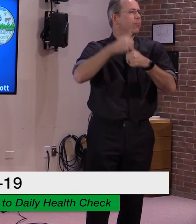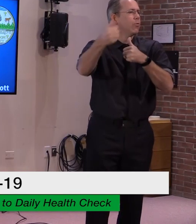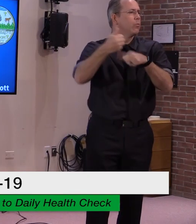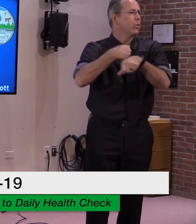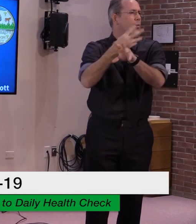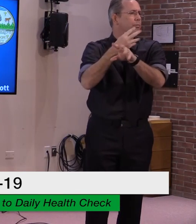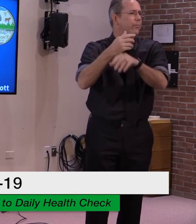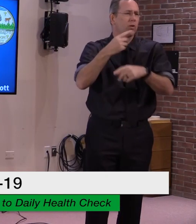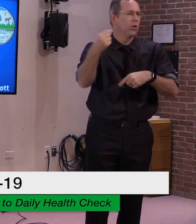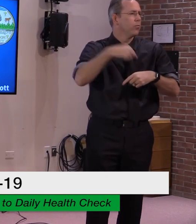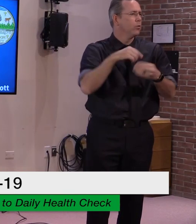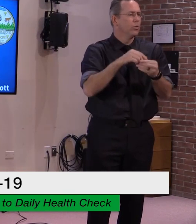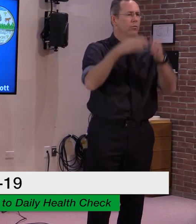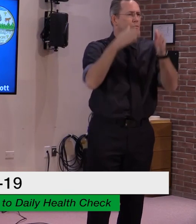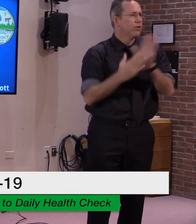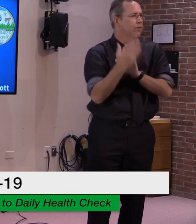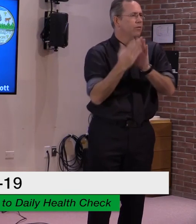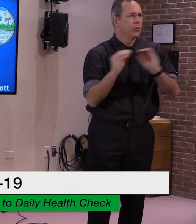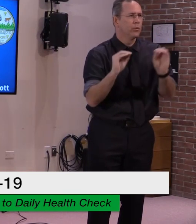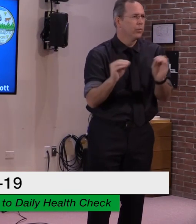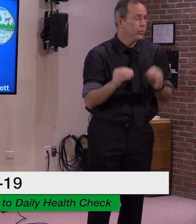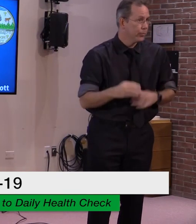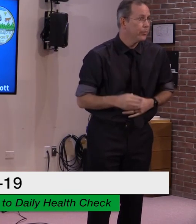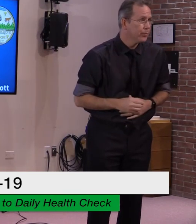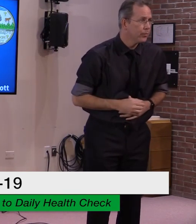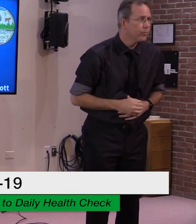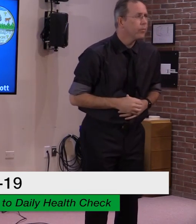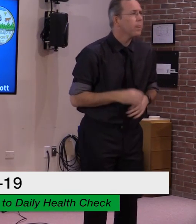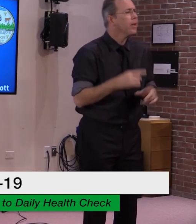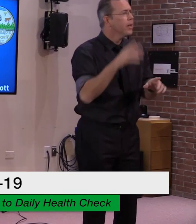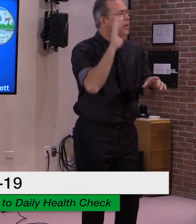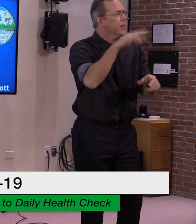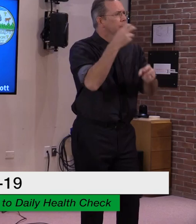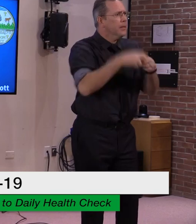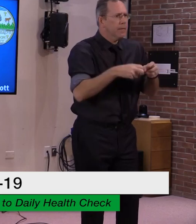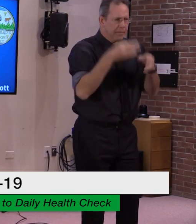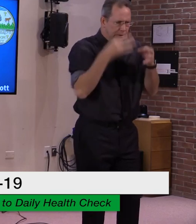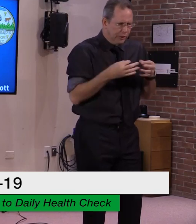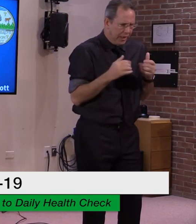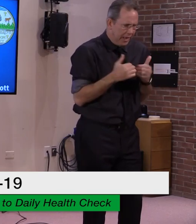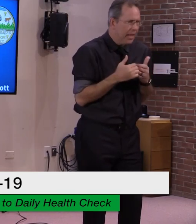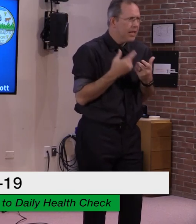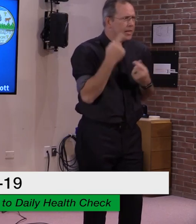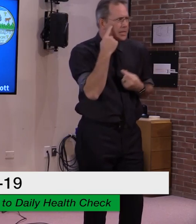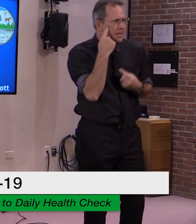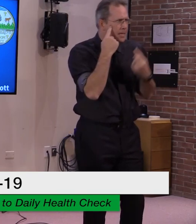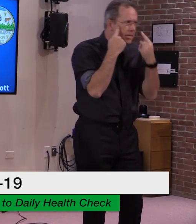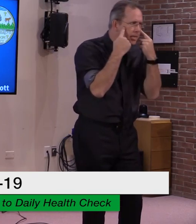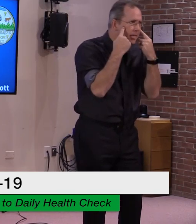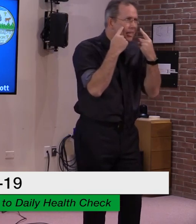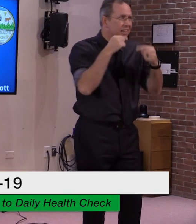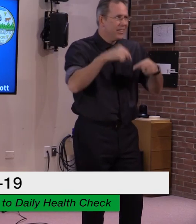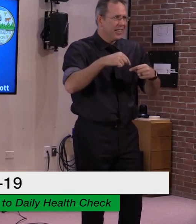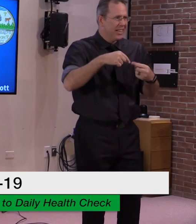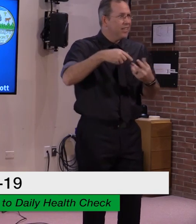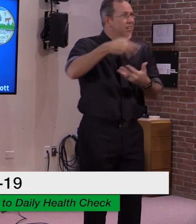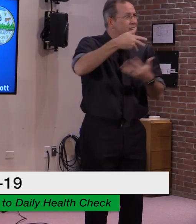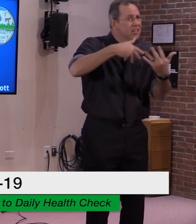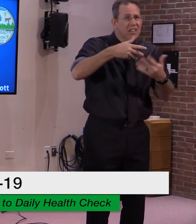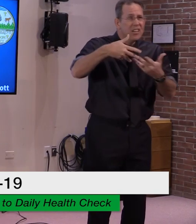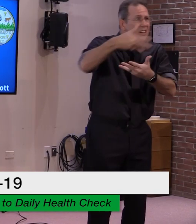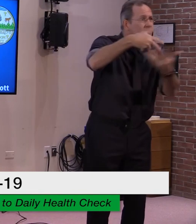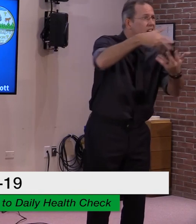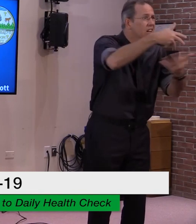understand how difficult this is but since we know these types of gatherings have been the cause of so many outbreaks we've got to do all we